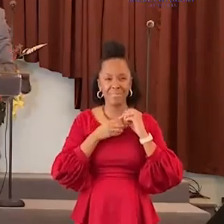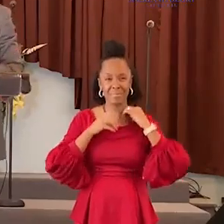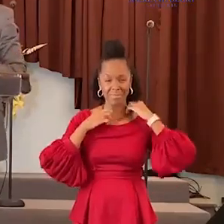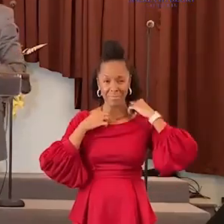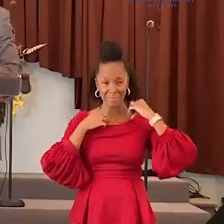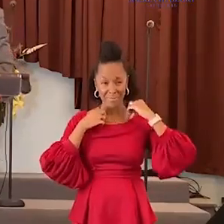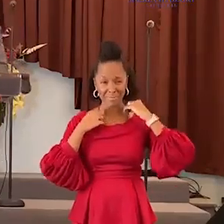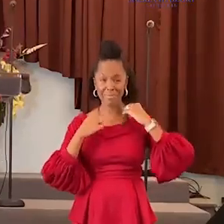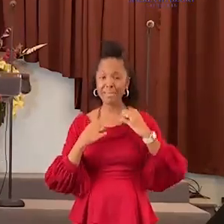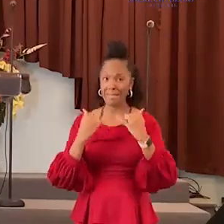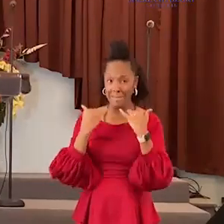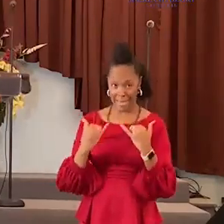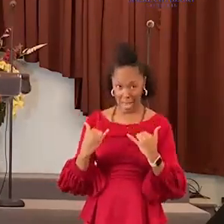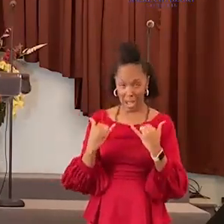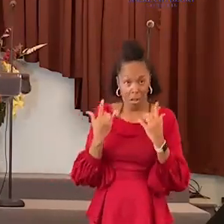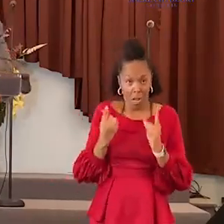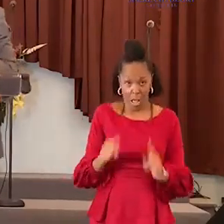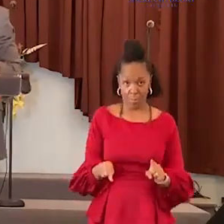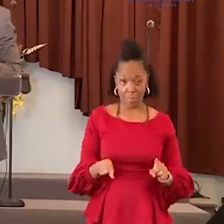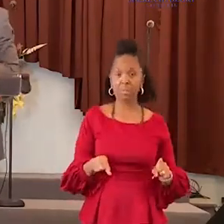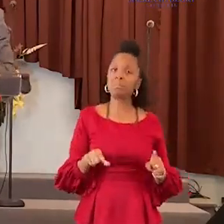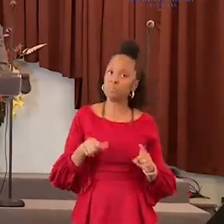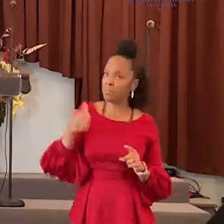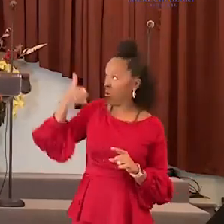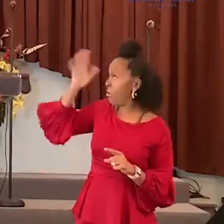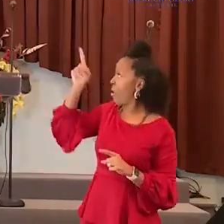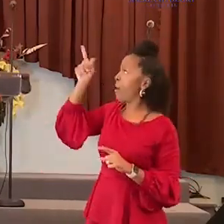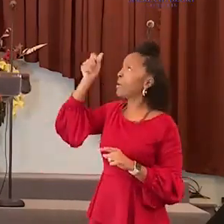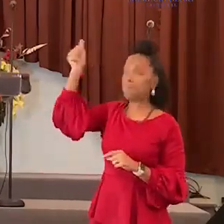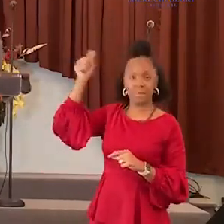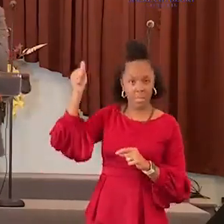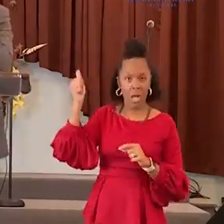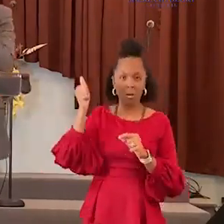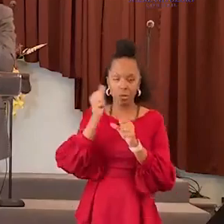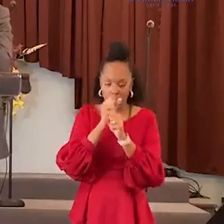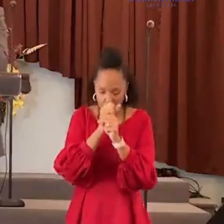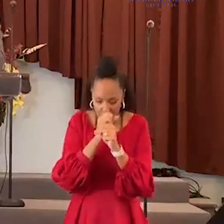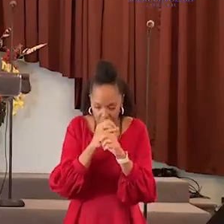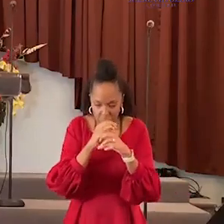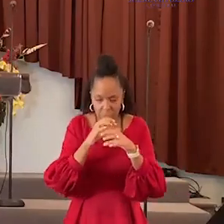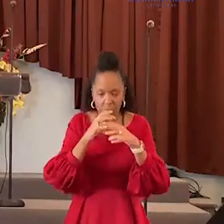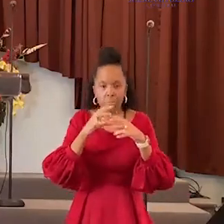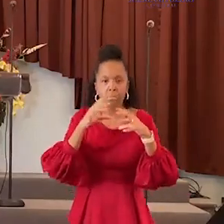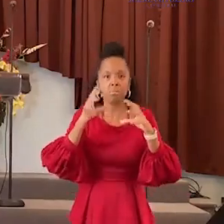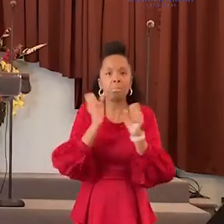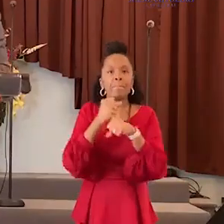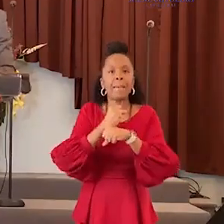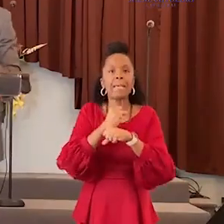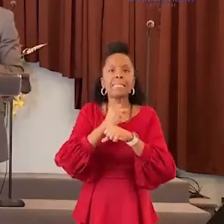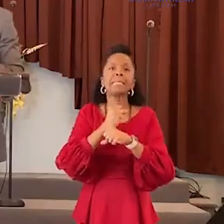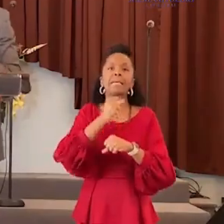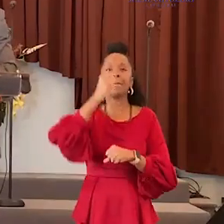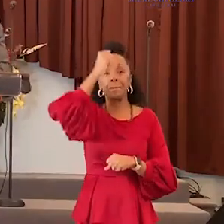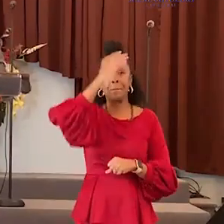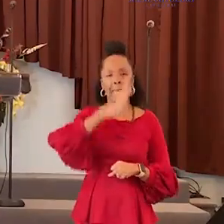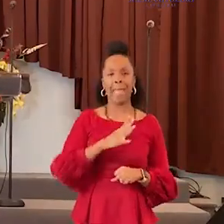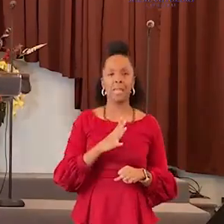makes in his own likeness. He makes man in his own image. Man has a body and a